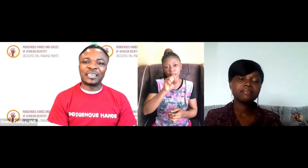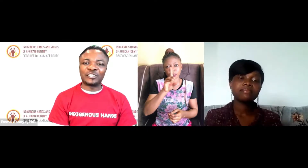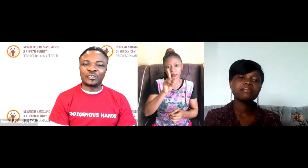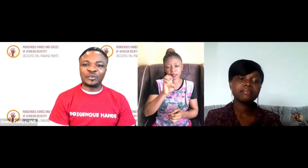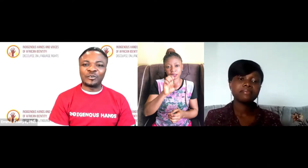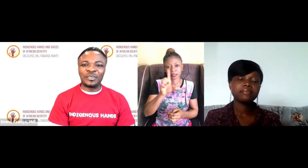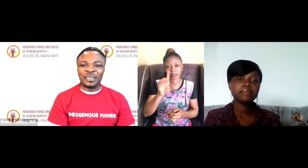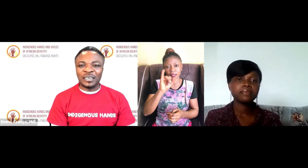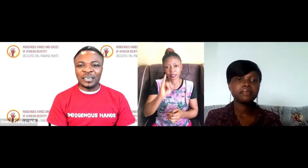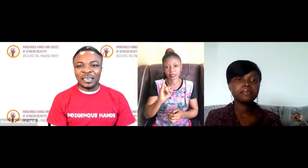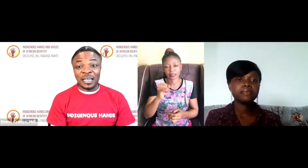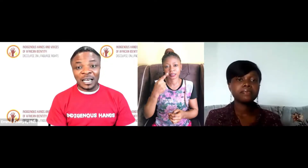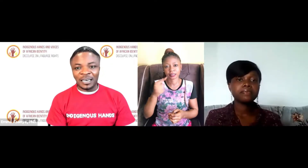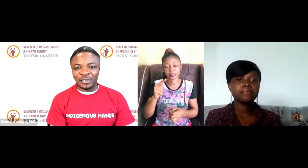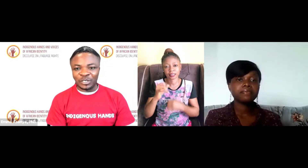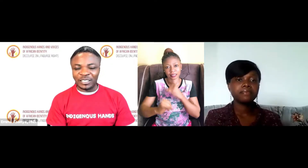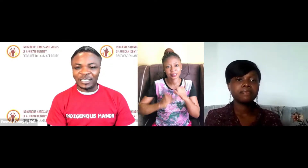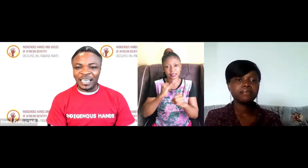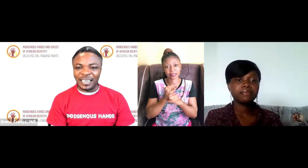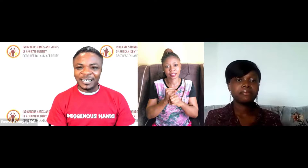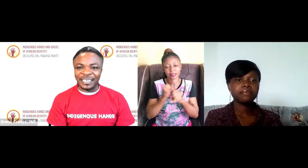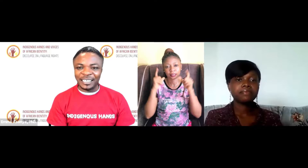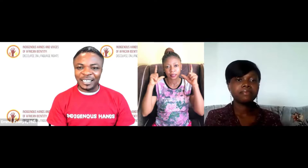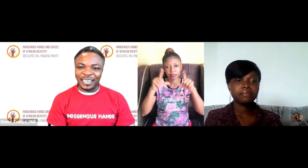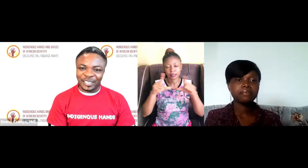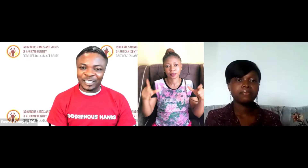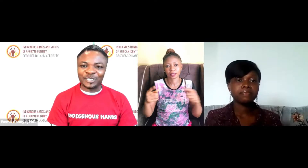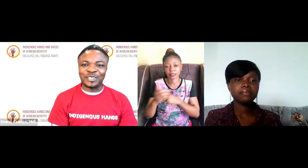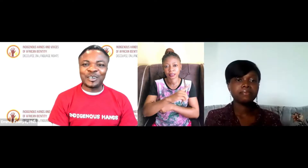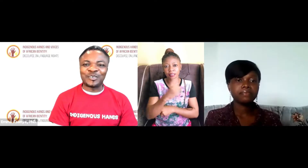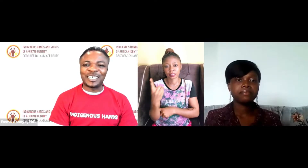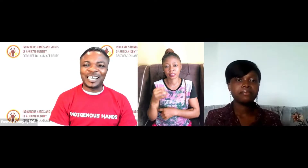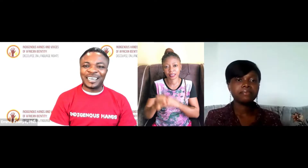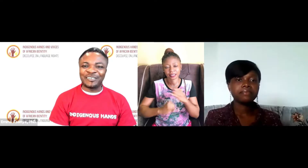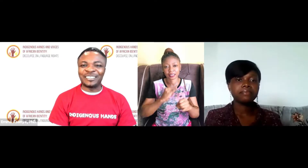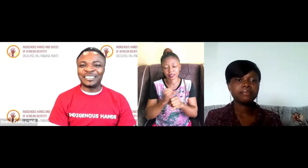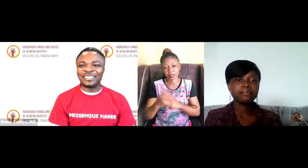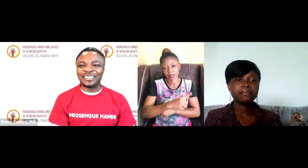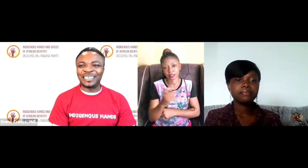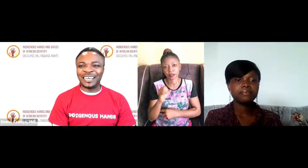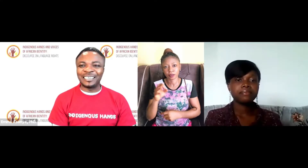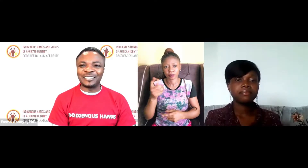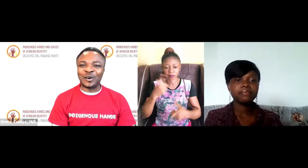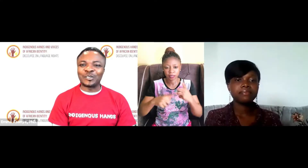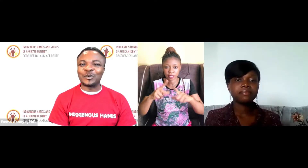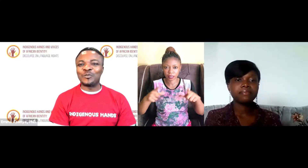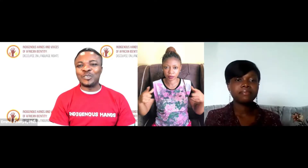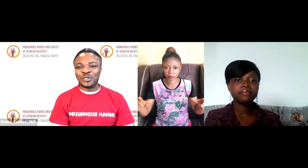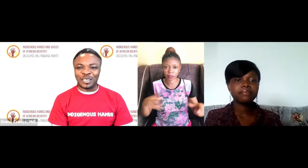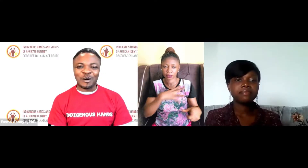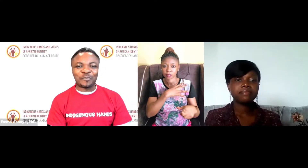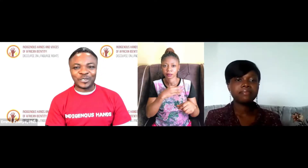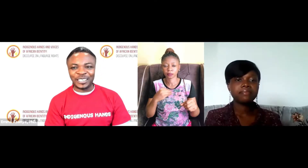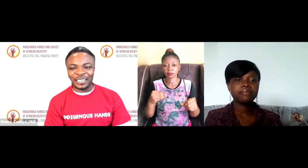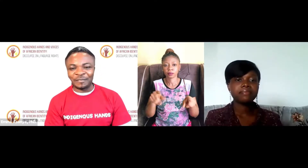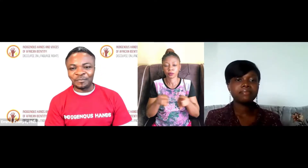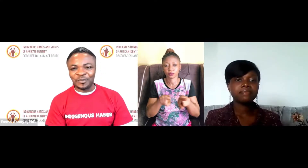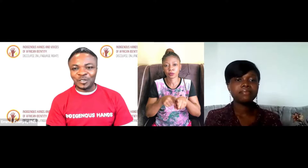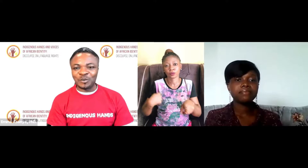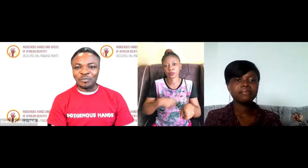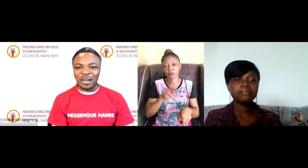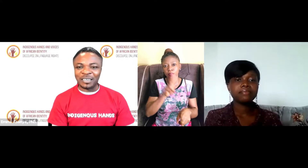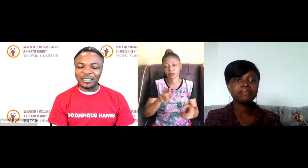the International Literacy Day, the International Day of Sign Languages, and also we use the